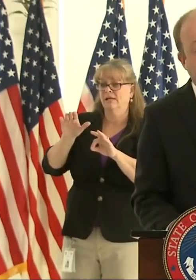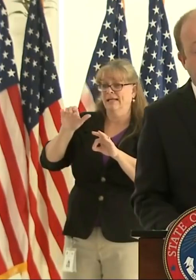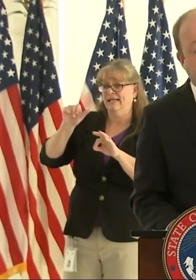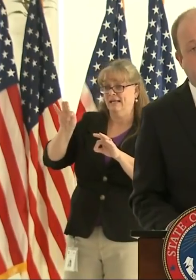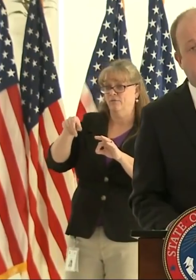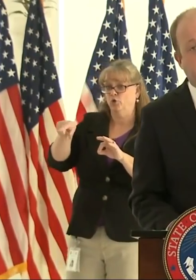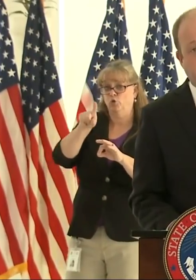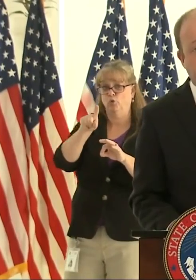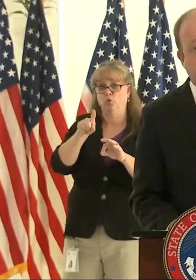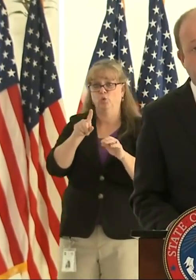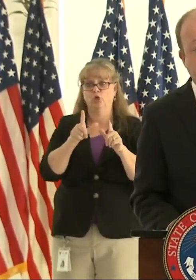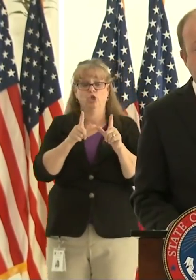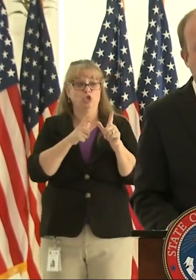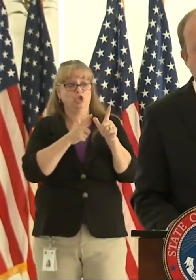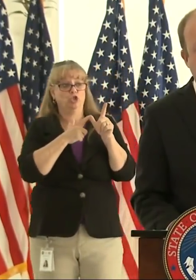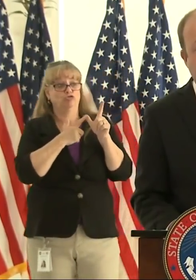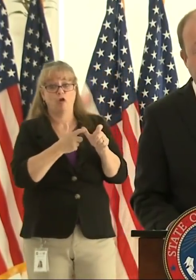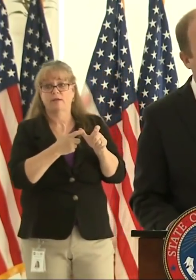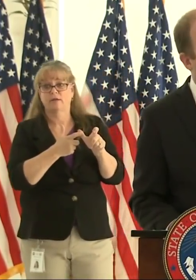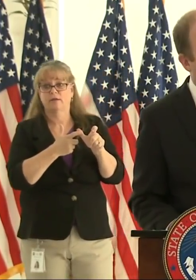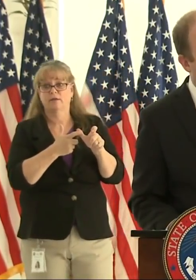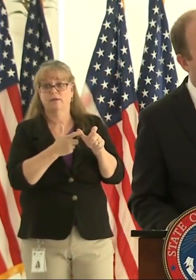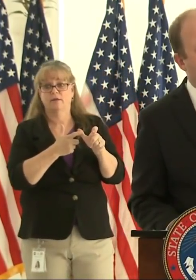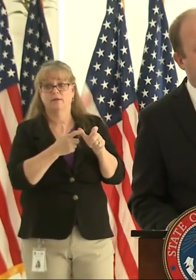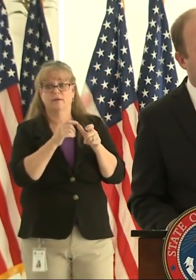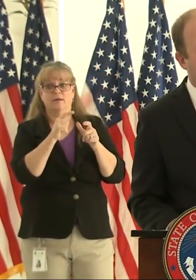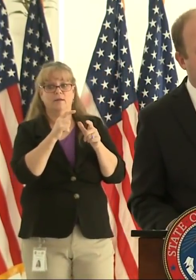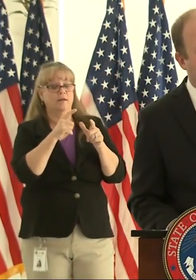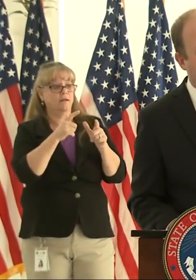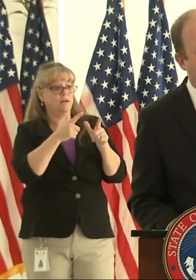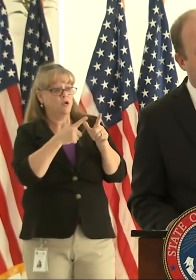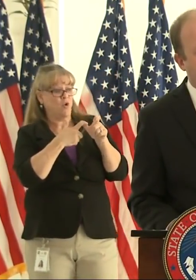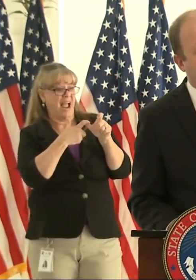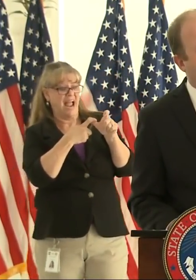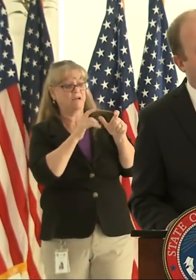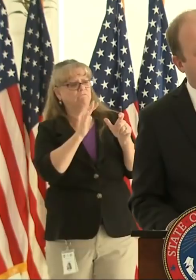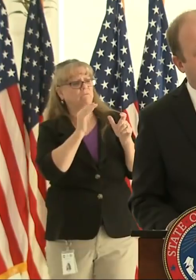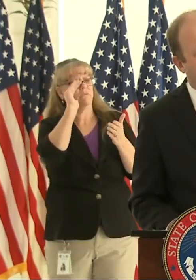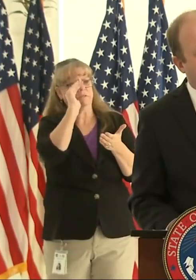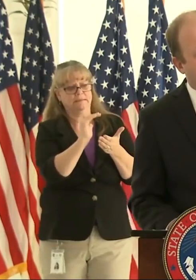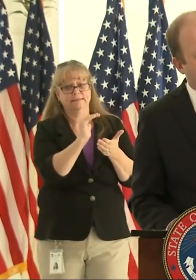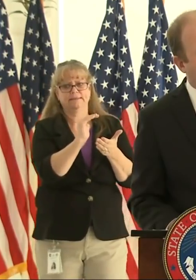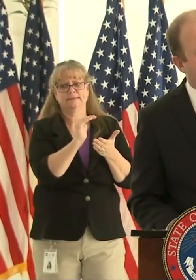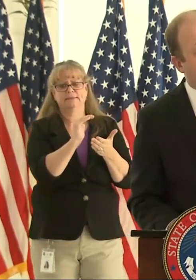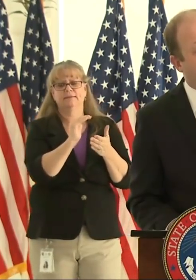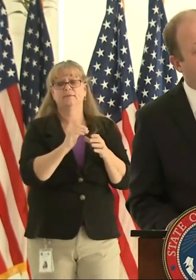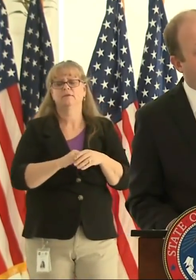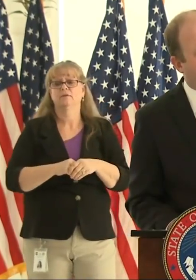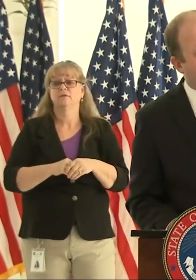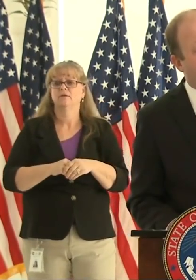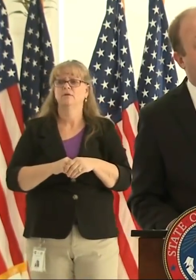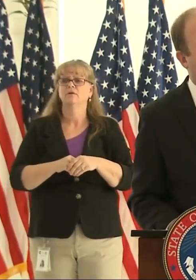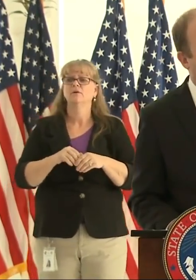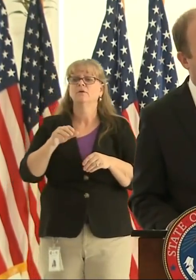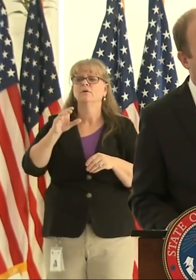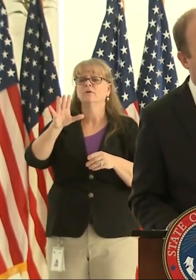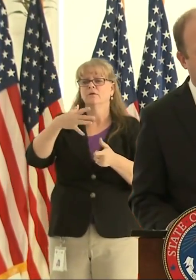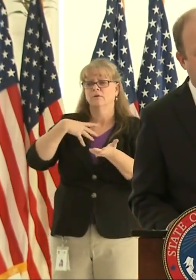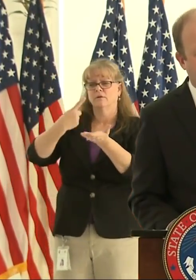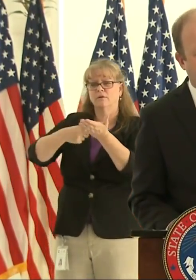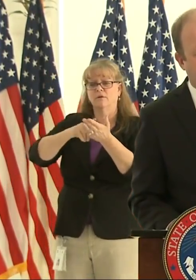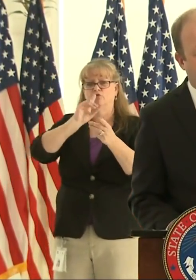In Eagle County, which put in restrictions as a hotspot several days before the state did, now also by the end of this week being able to emerge